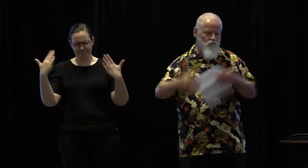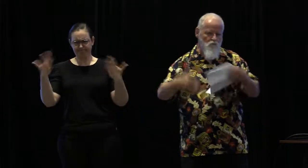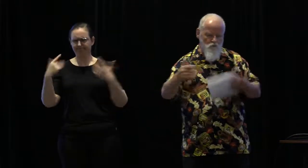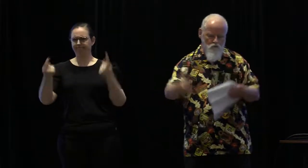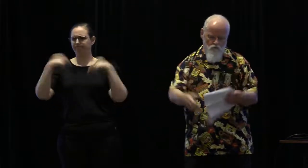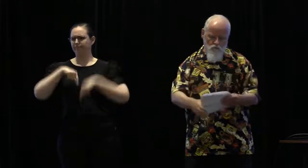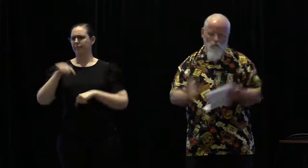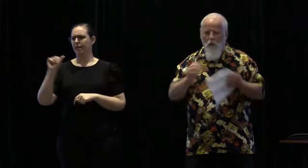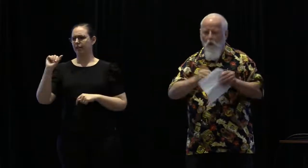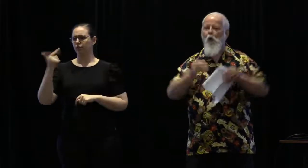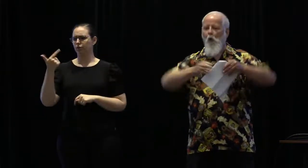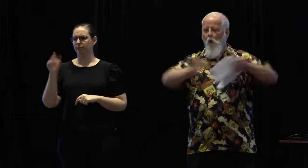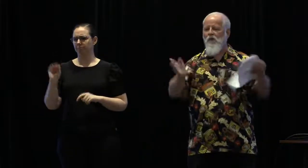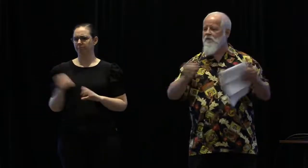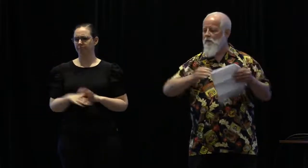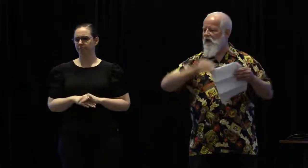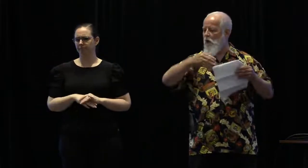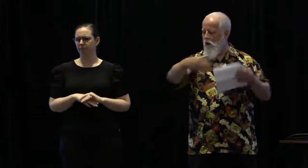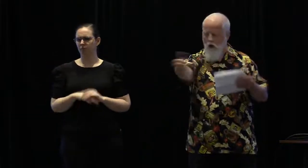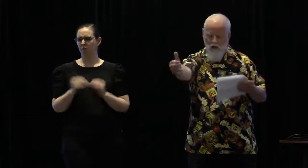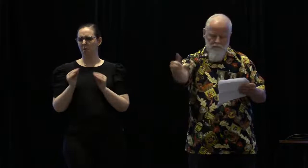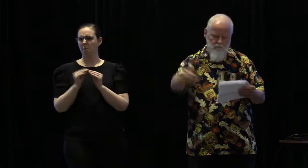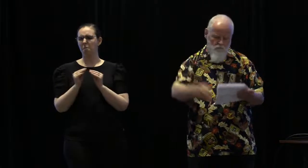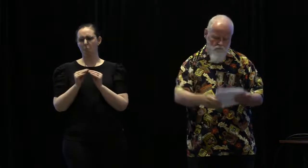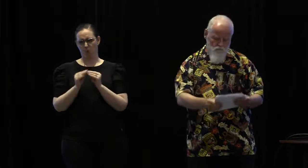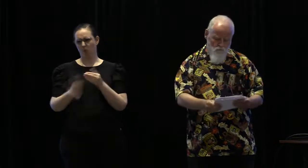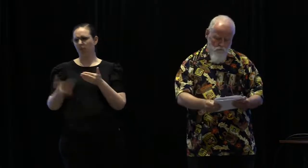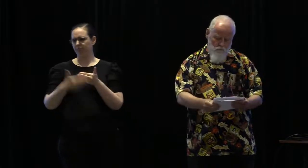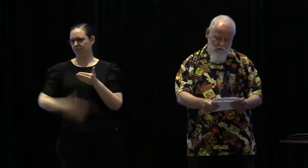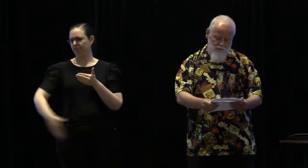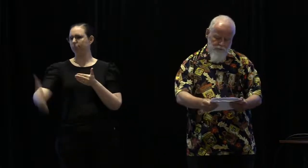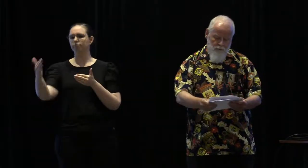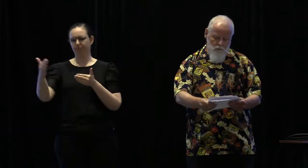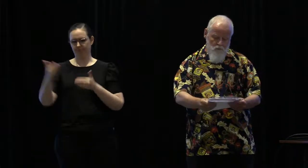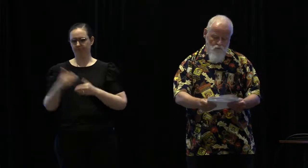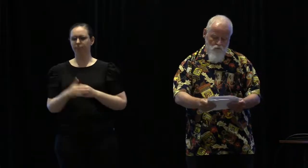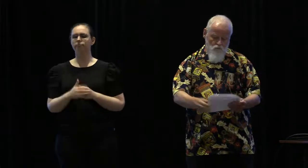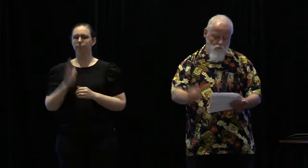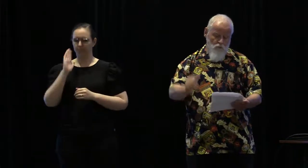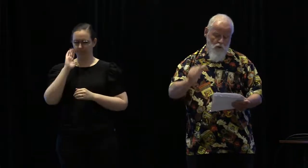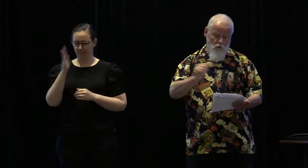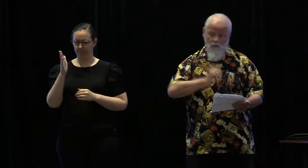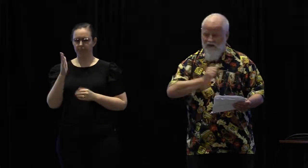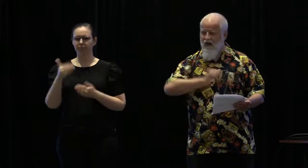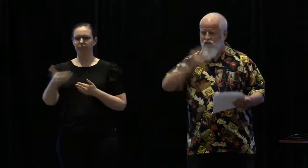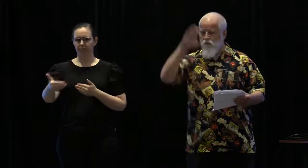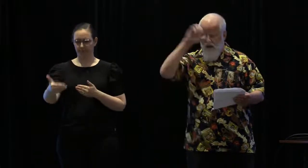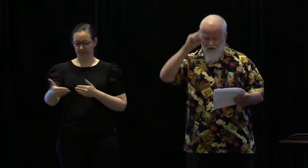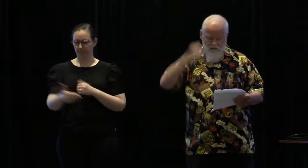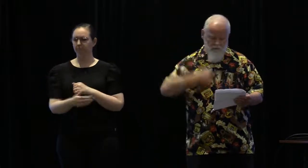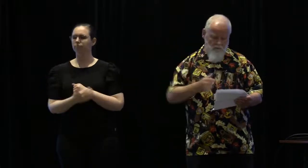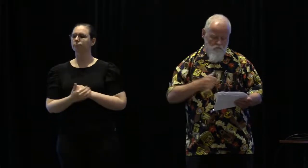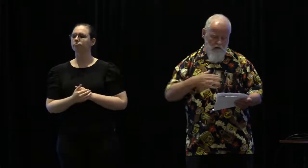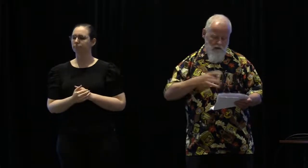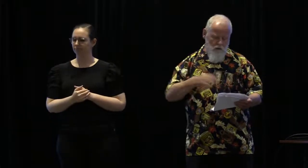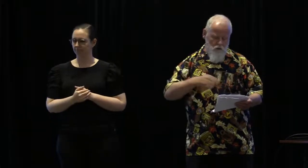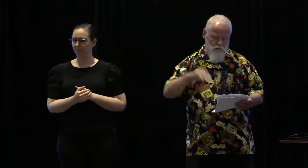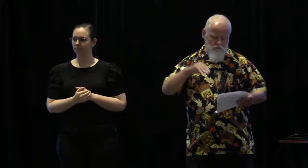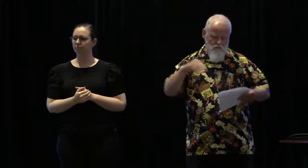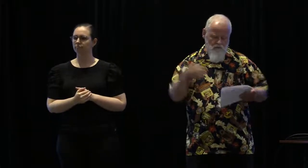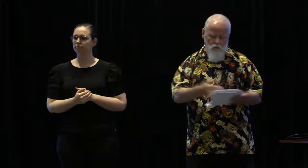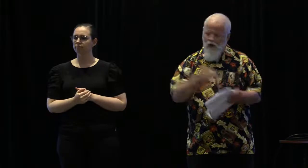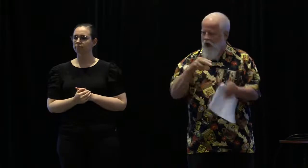the meeting. It was an urgent meeting. We had an open forum. Sorry, we will be having that in the